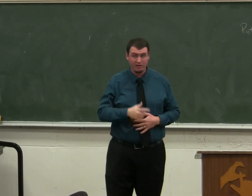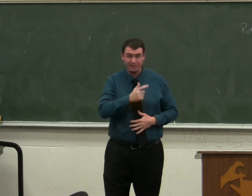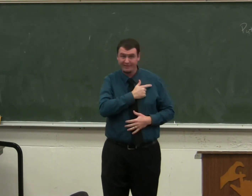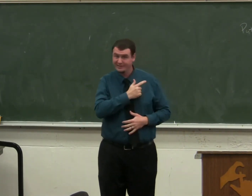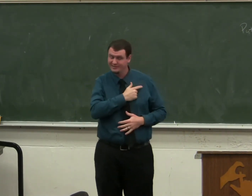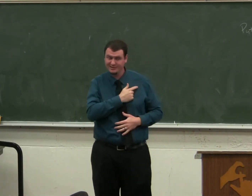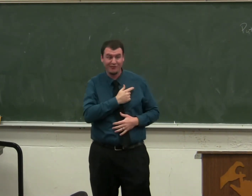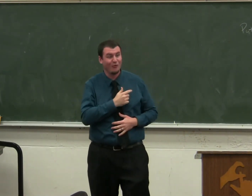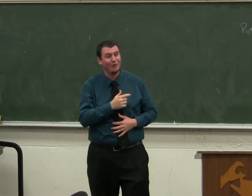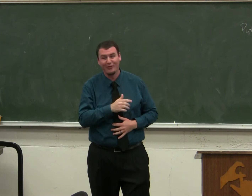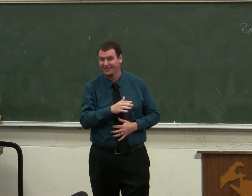to work.